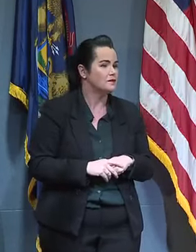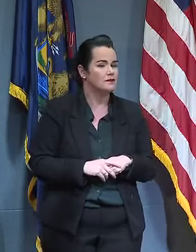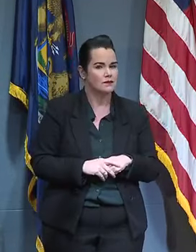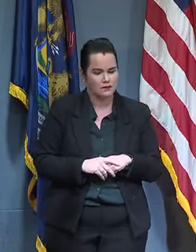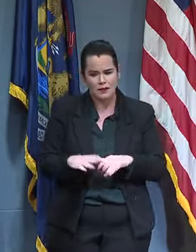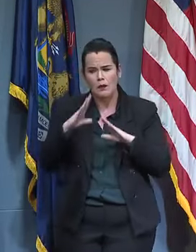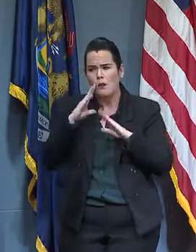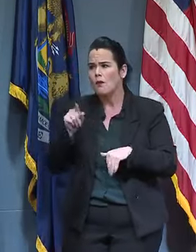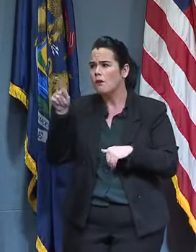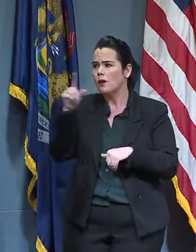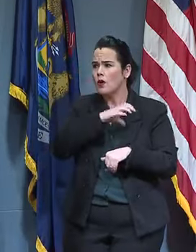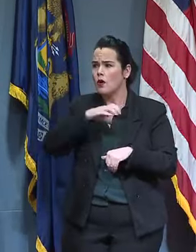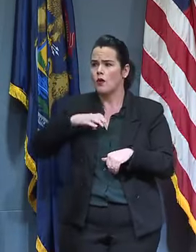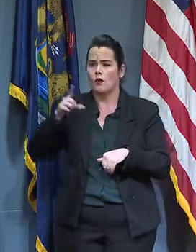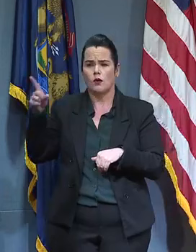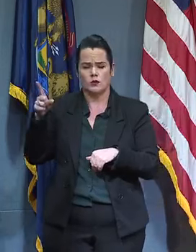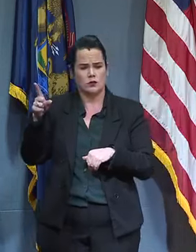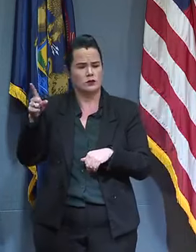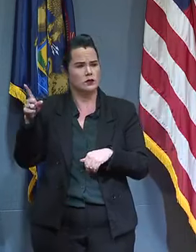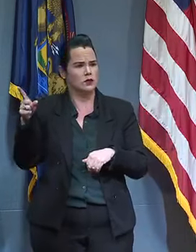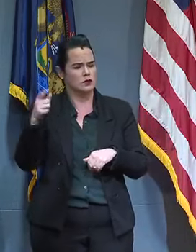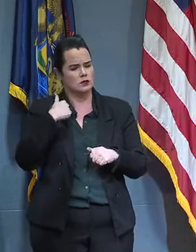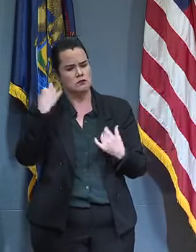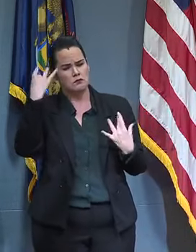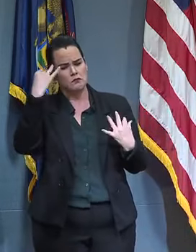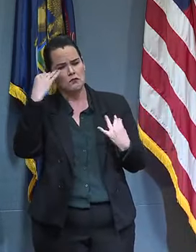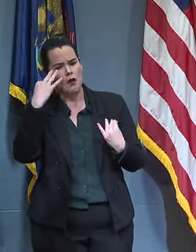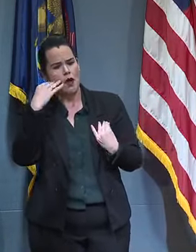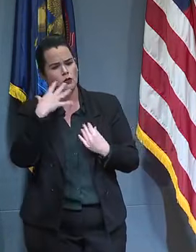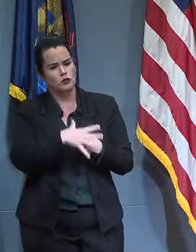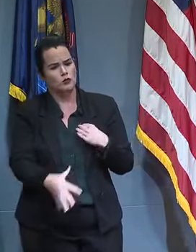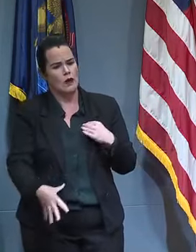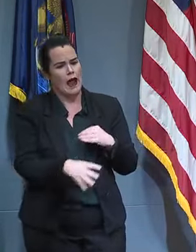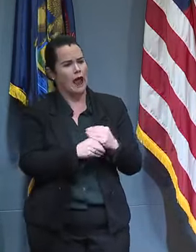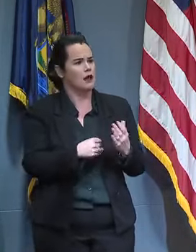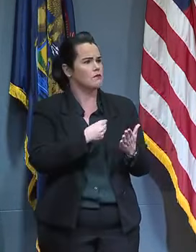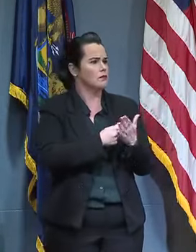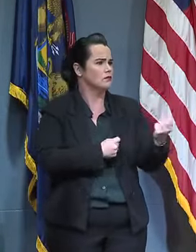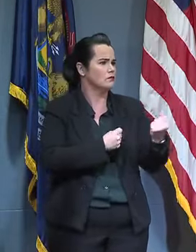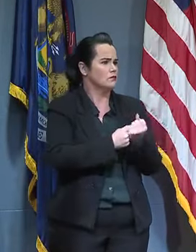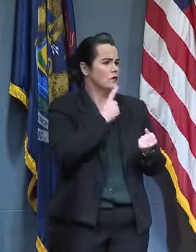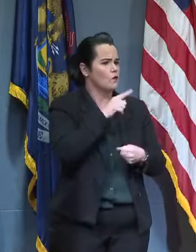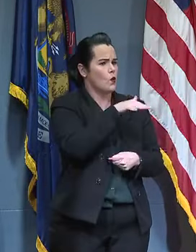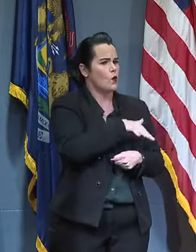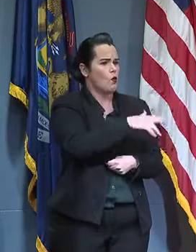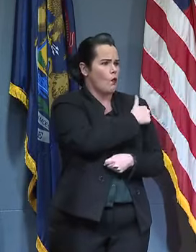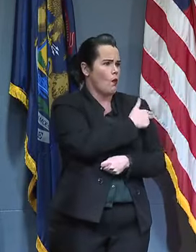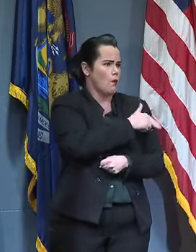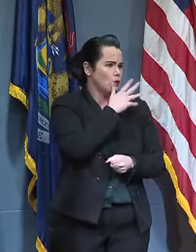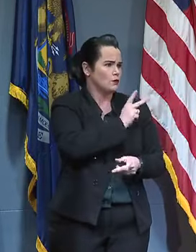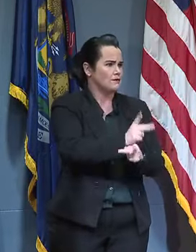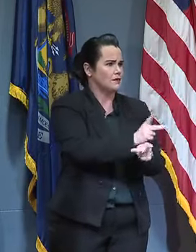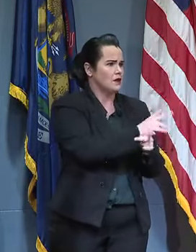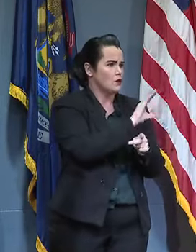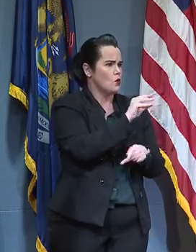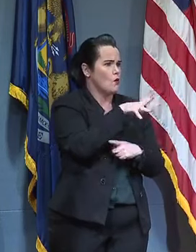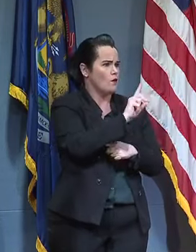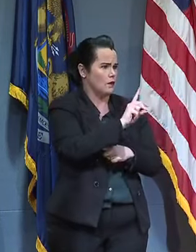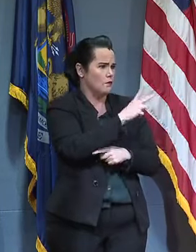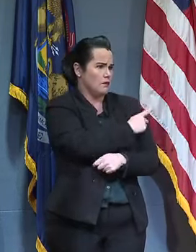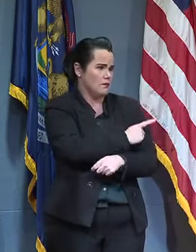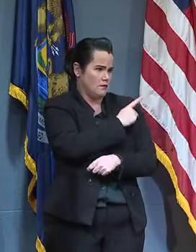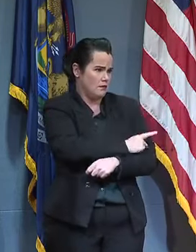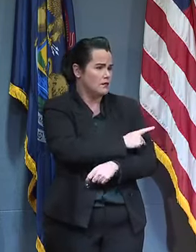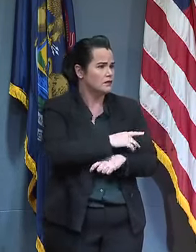to look to shore up the financial health of these hospitals on the front line. They've done incredible